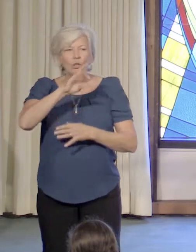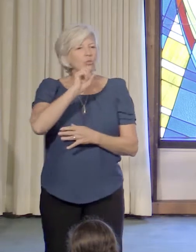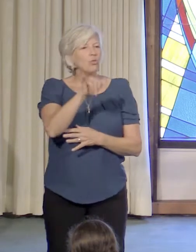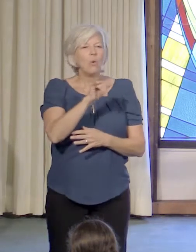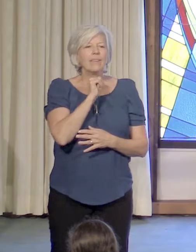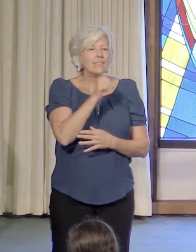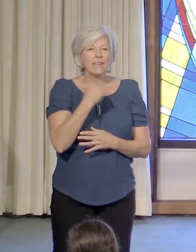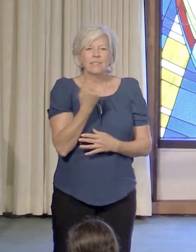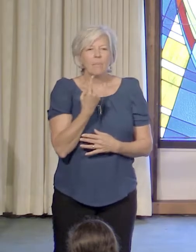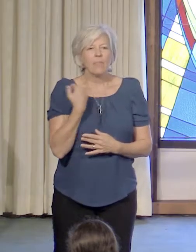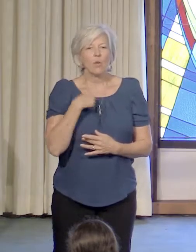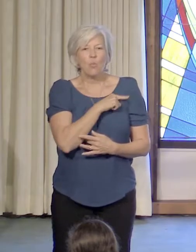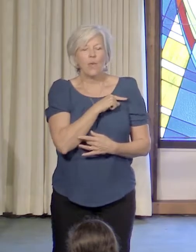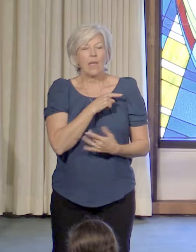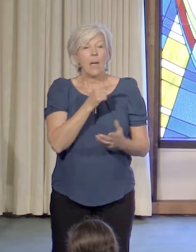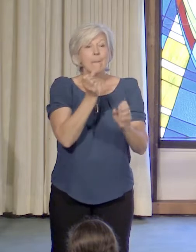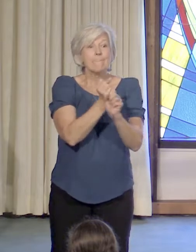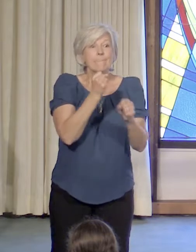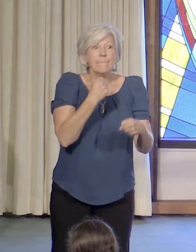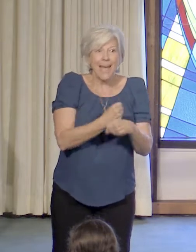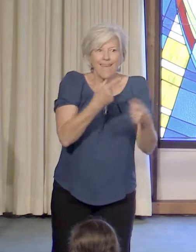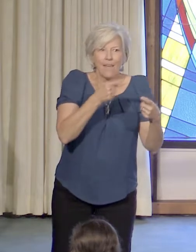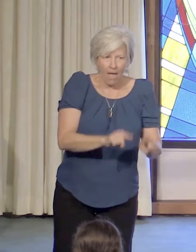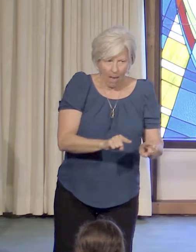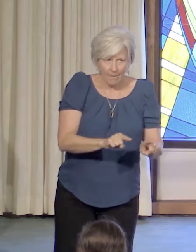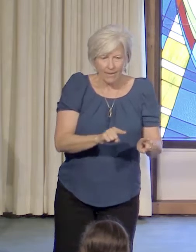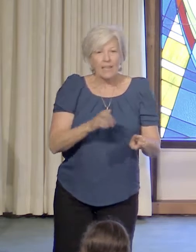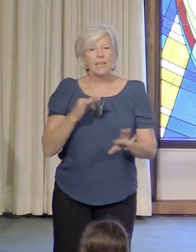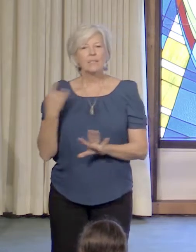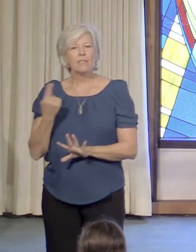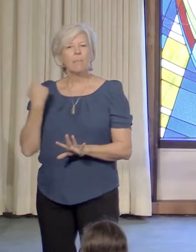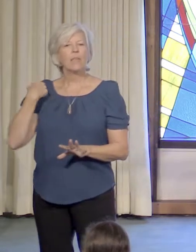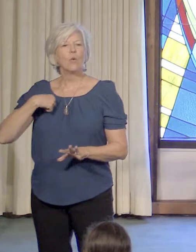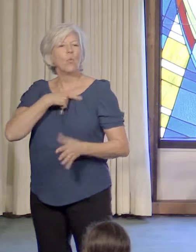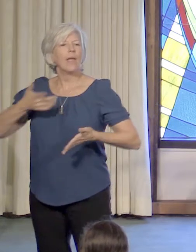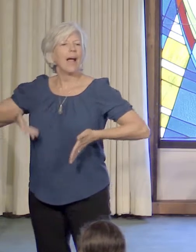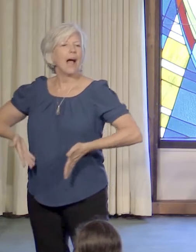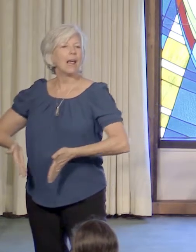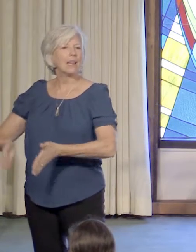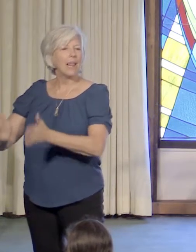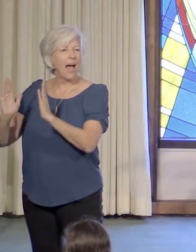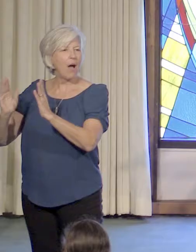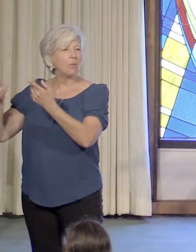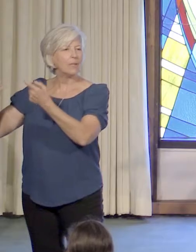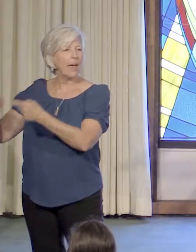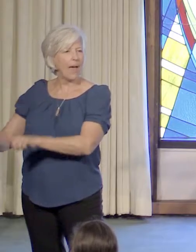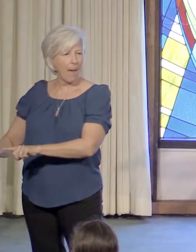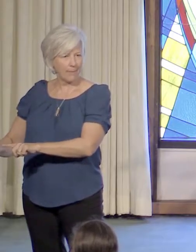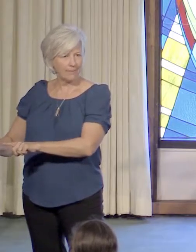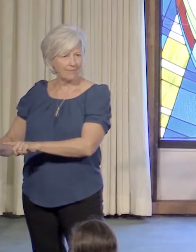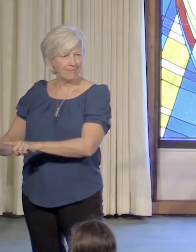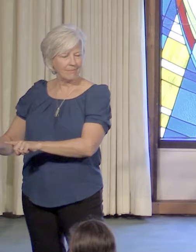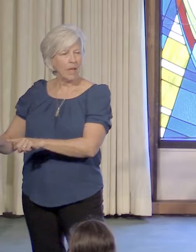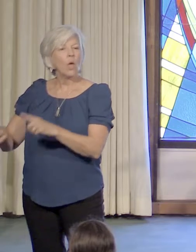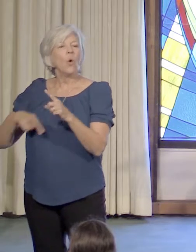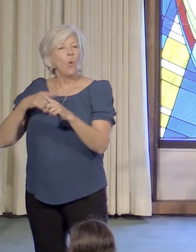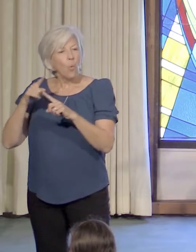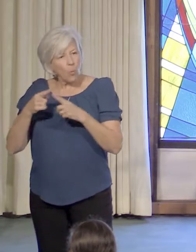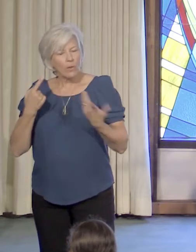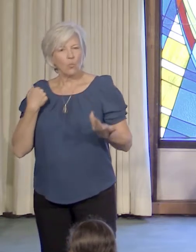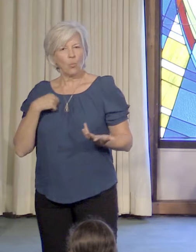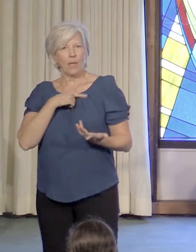is something that we allow to happen when we come into contact with